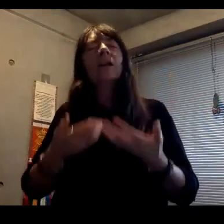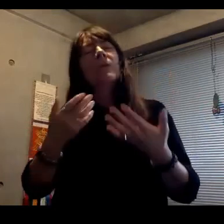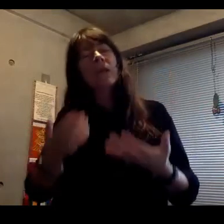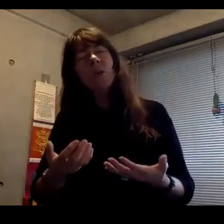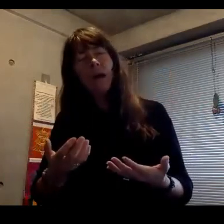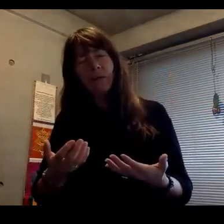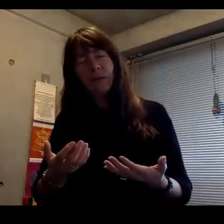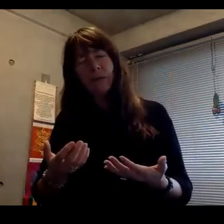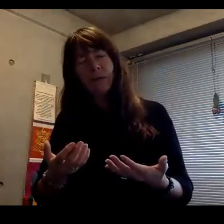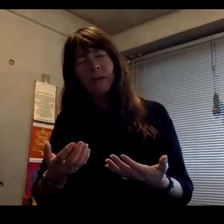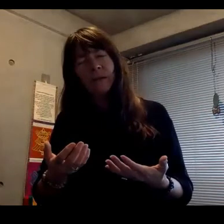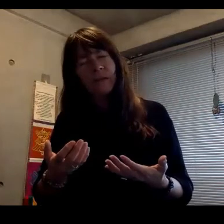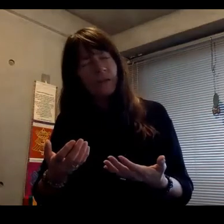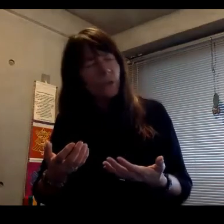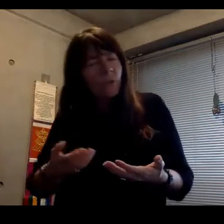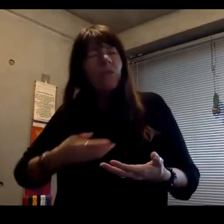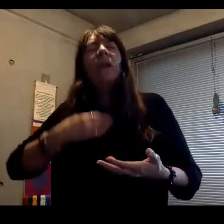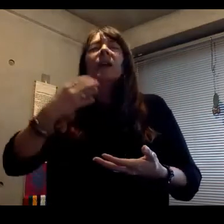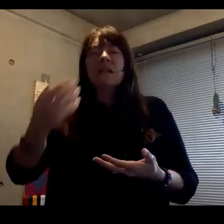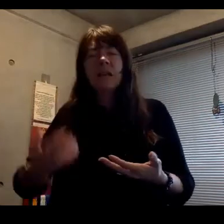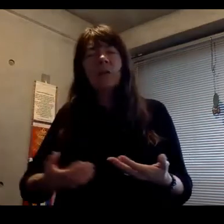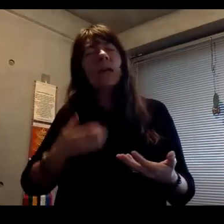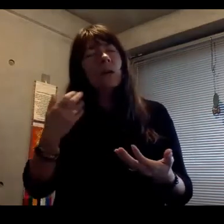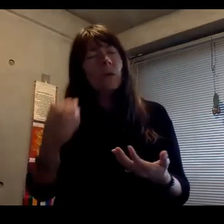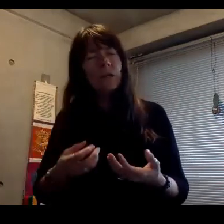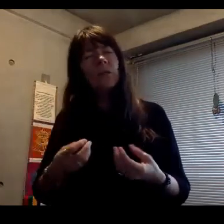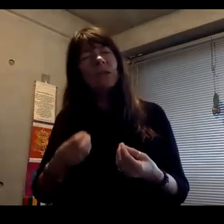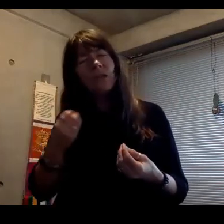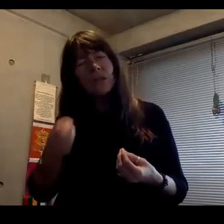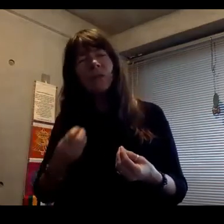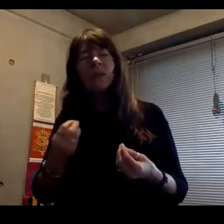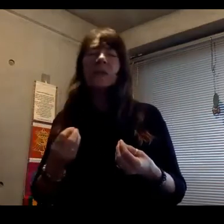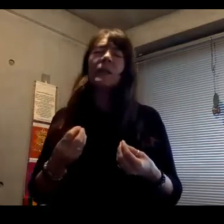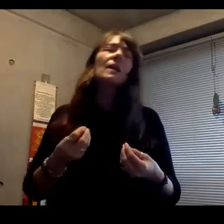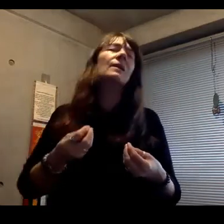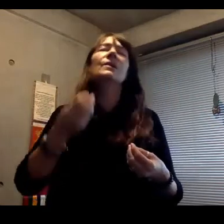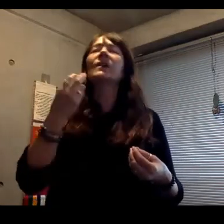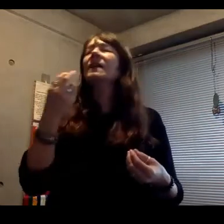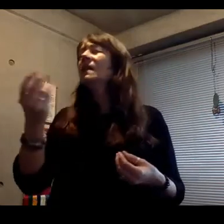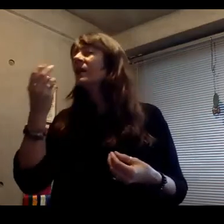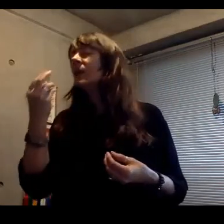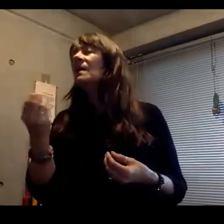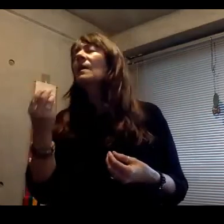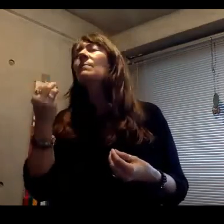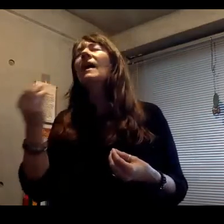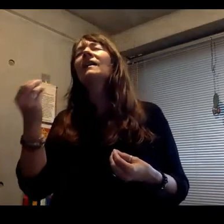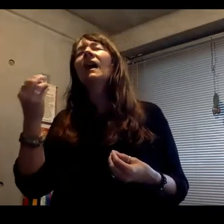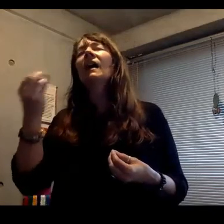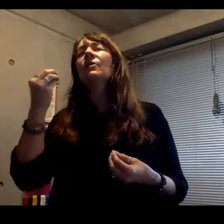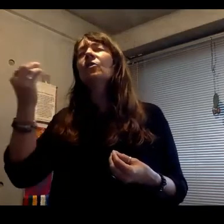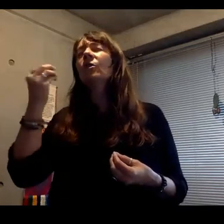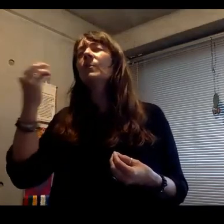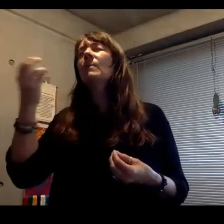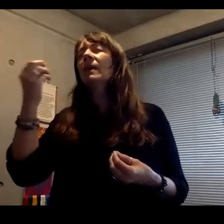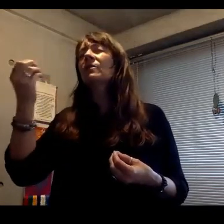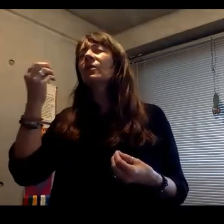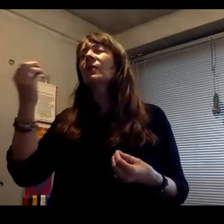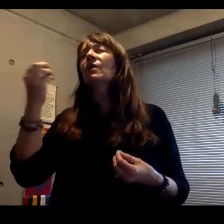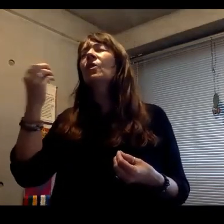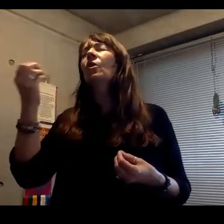side than you have. Do you feel it? Can you hear it? Do you see the difference in this idea that mankind should